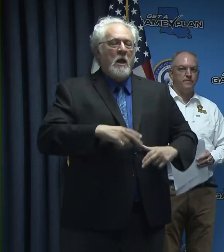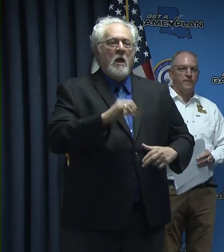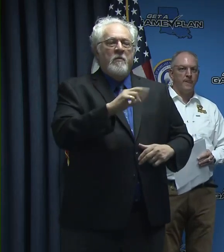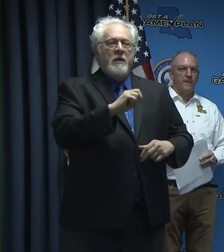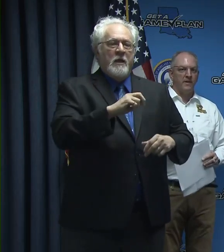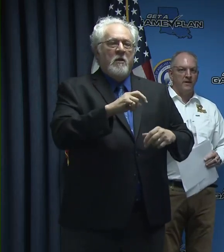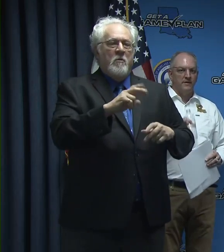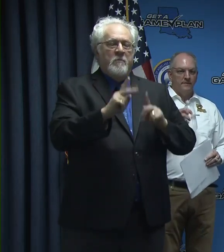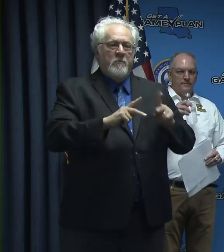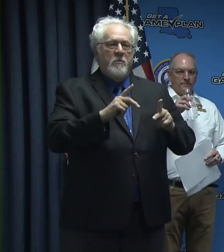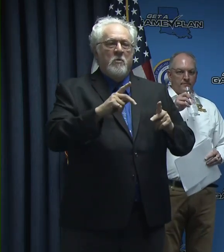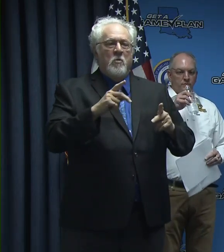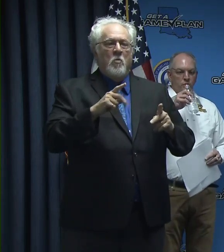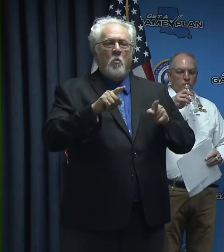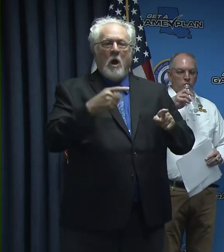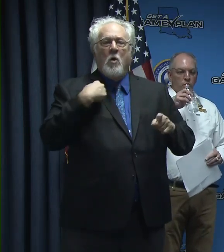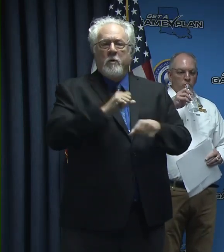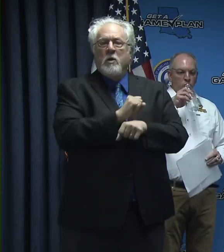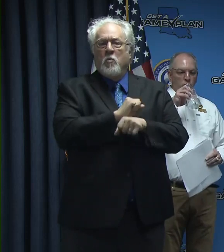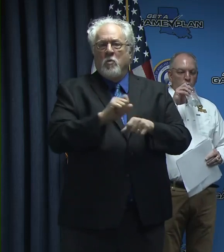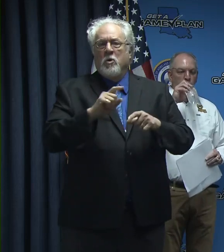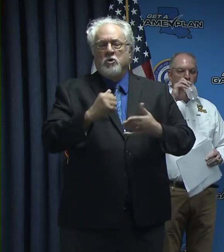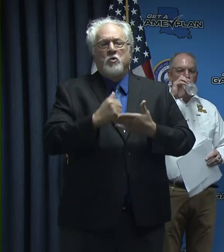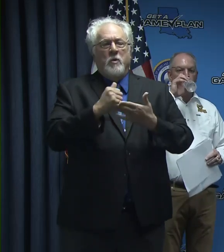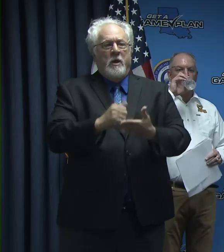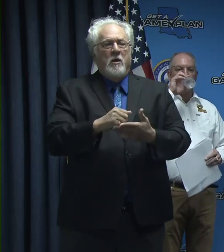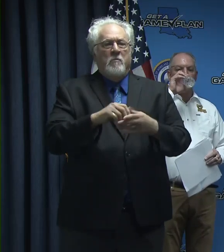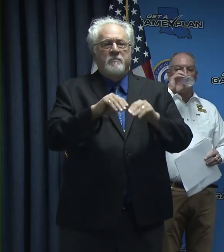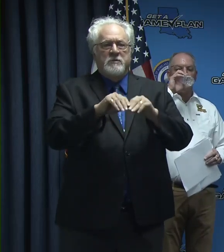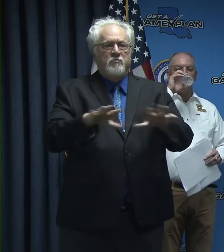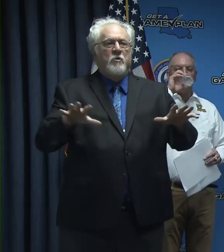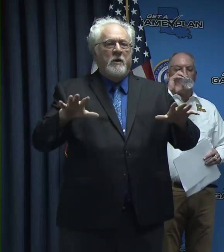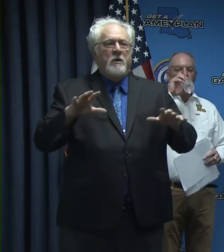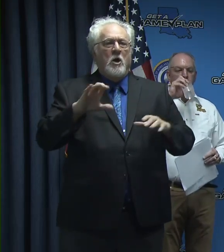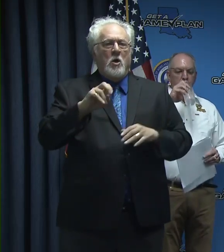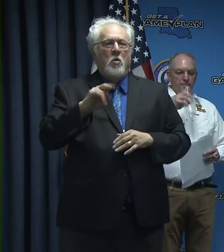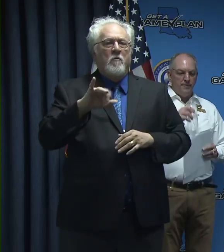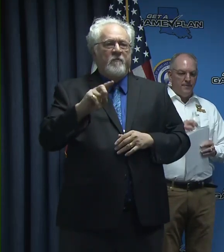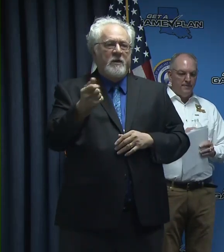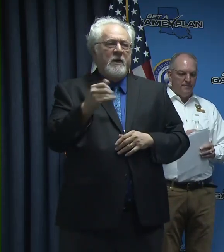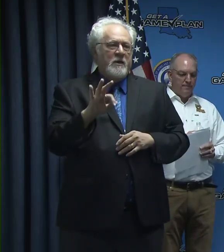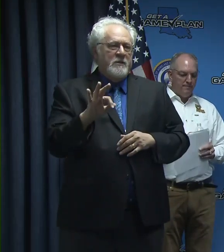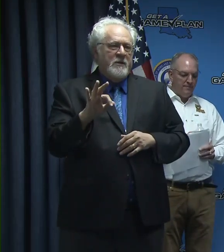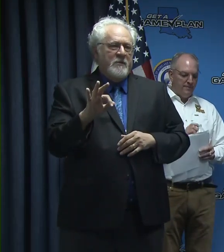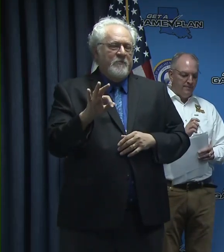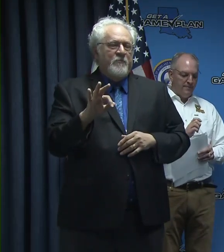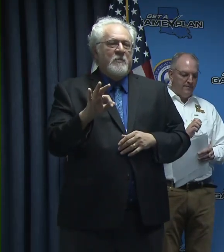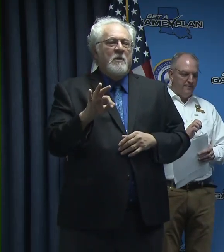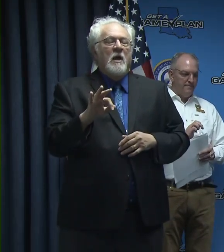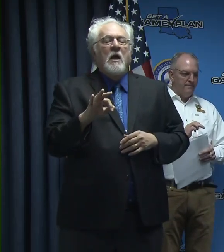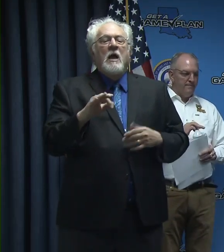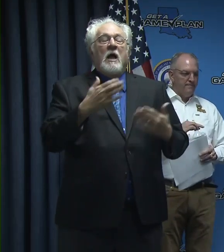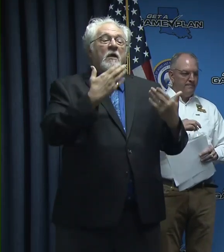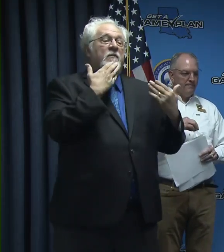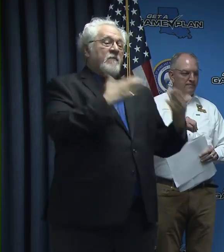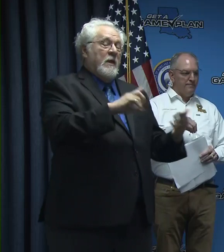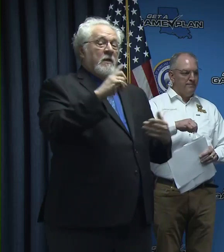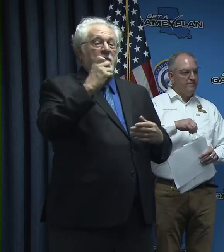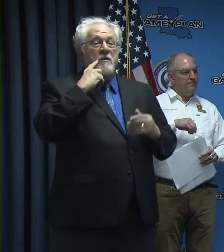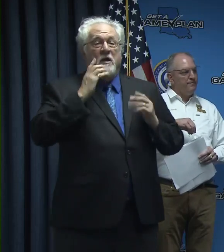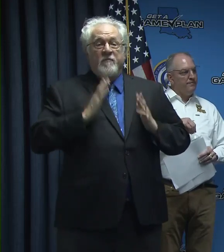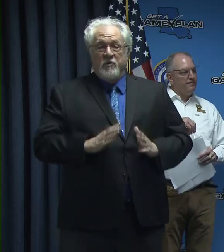to help end the spread of COVID-19. I also want to thank, as the Governor did earlier